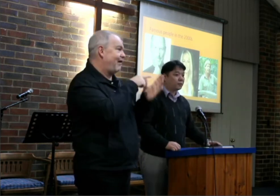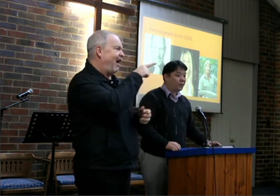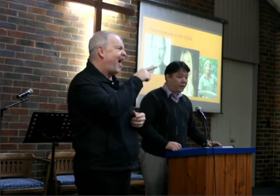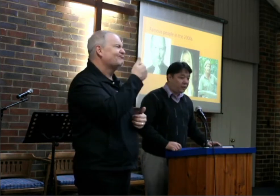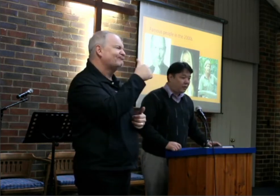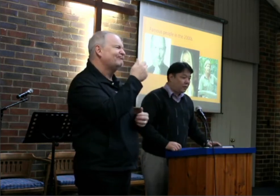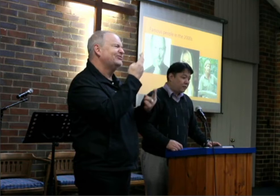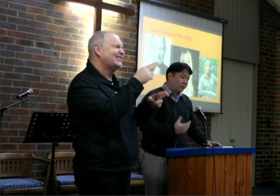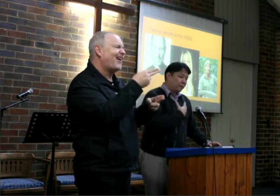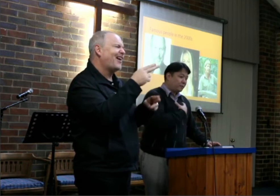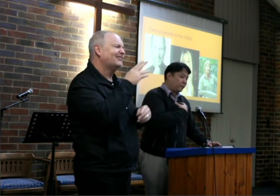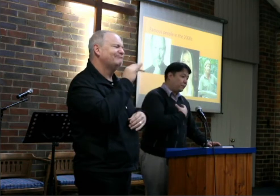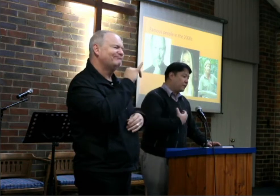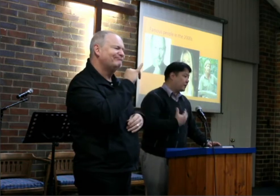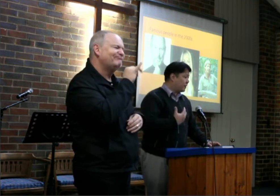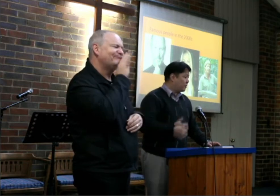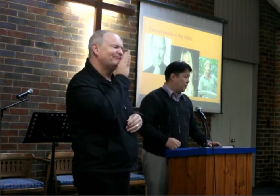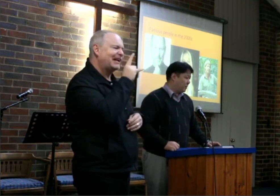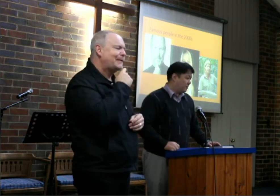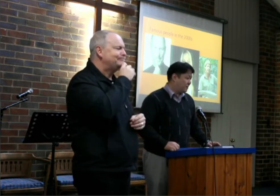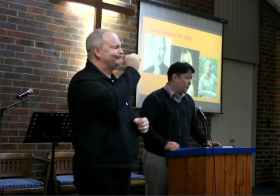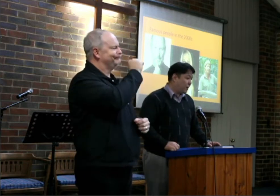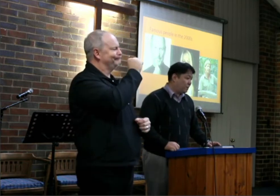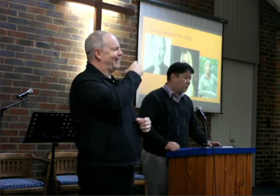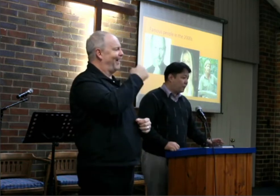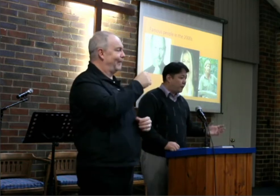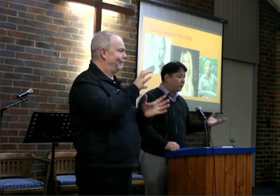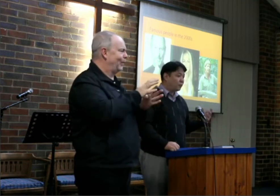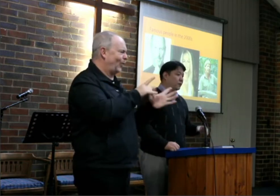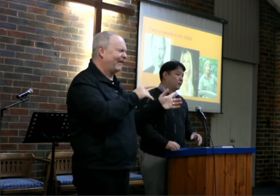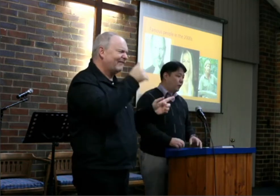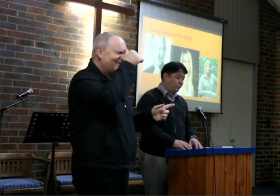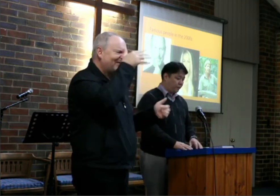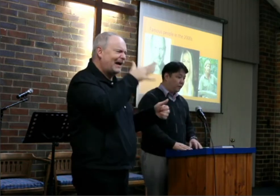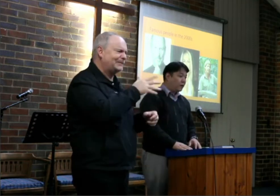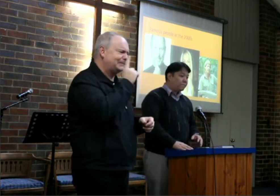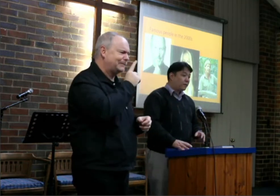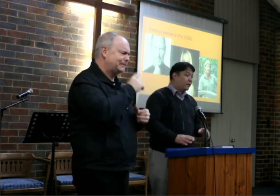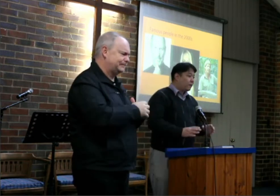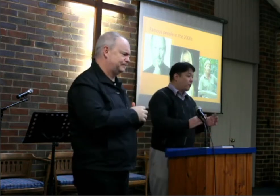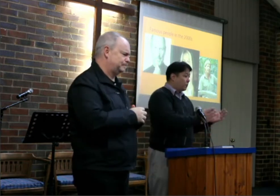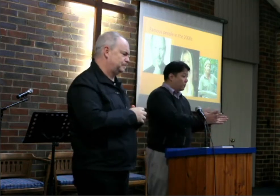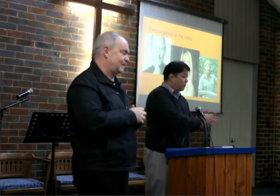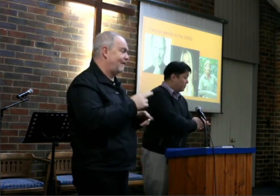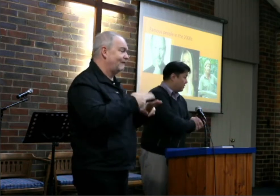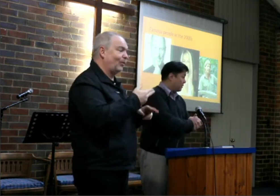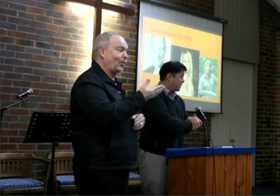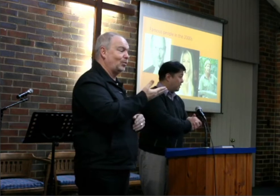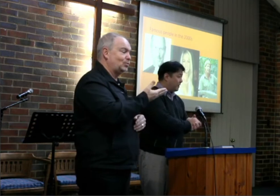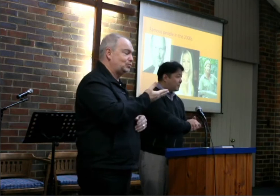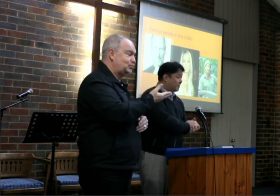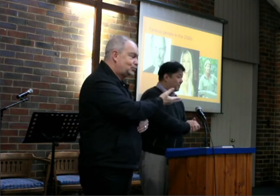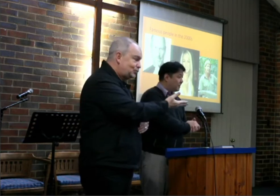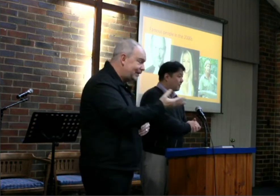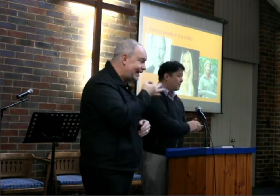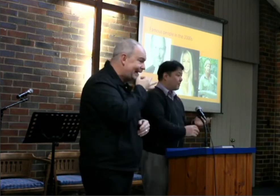passed away brings a tear to your eyes. Why? Because they matter to us quite a bit. For you,